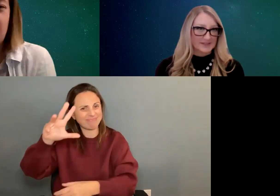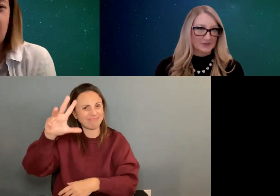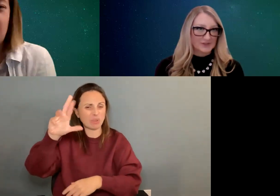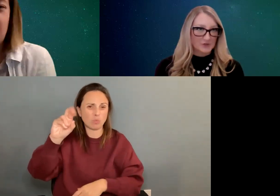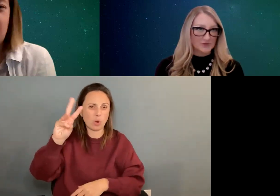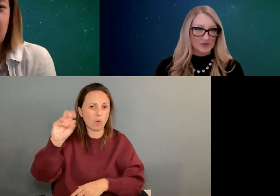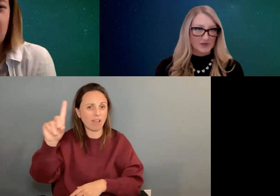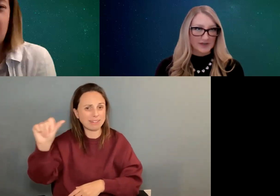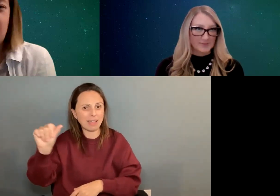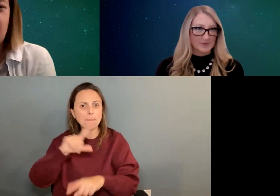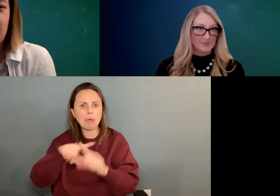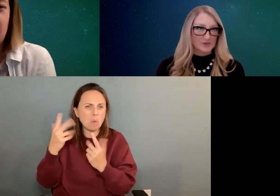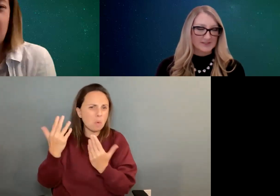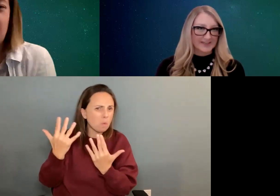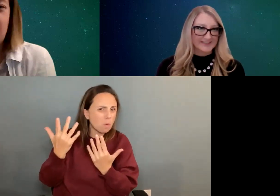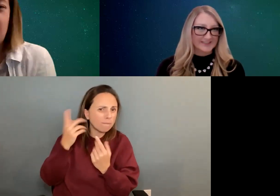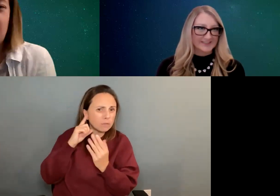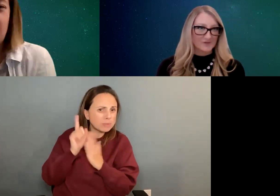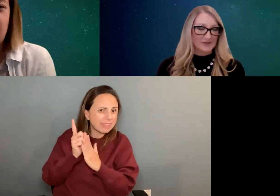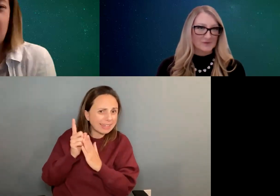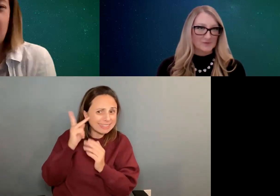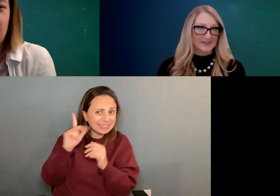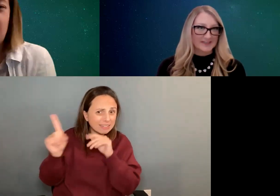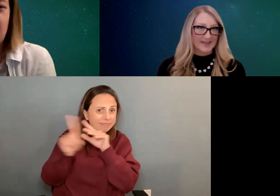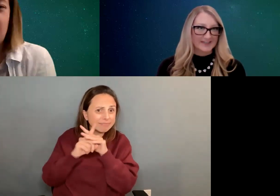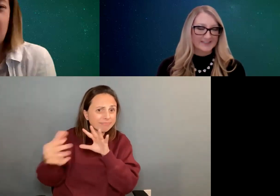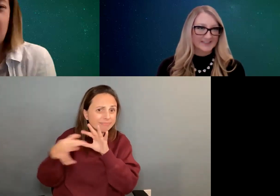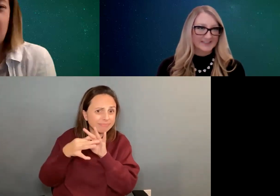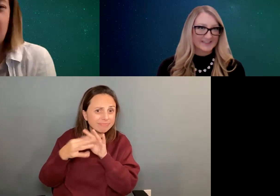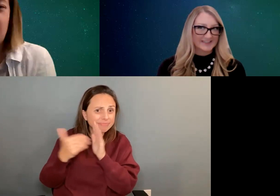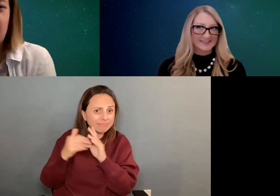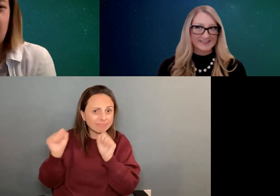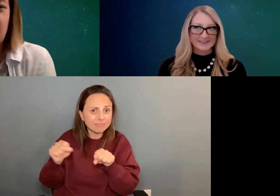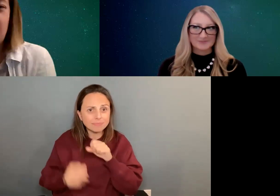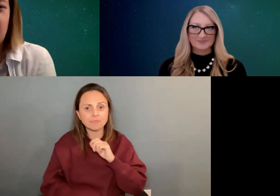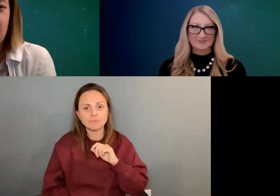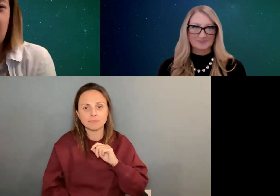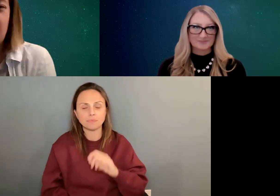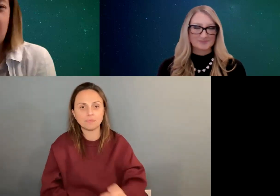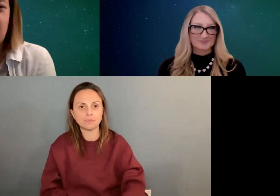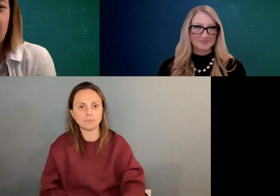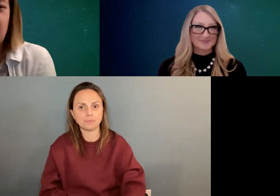but we'll just hold for a couple more seconds to see if we can reconnect.